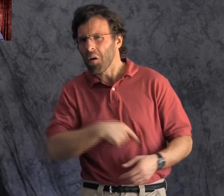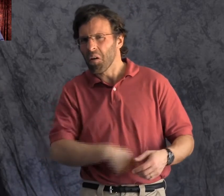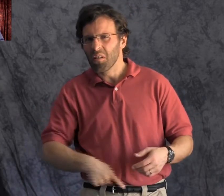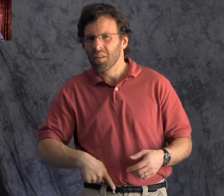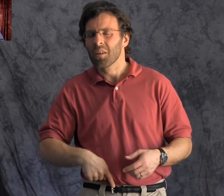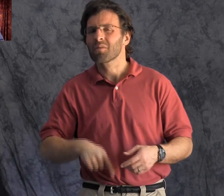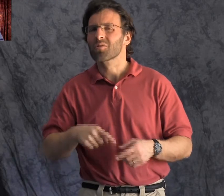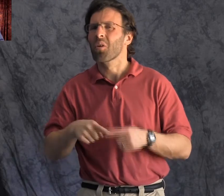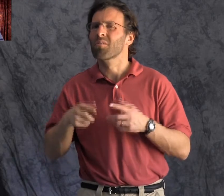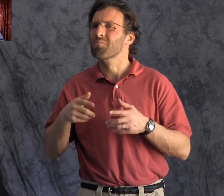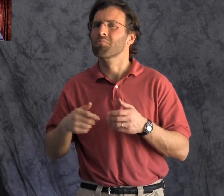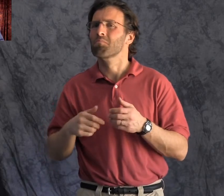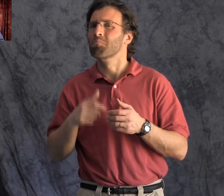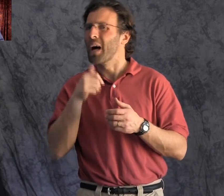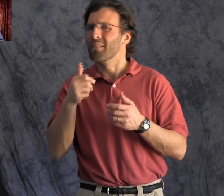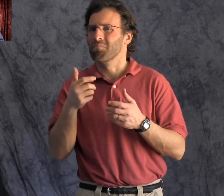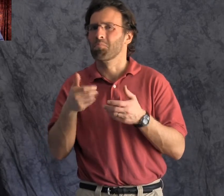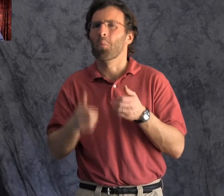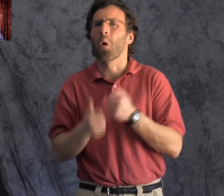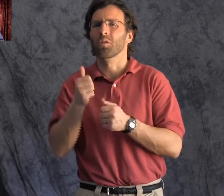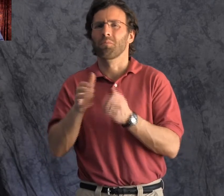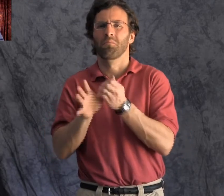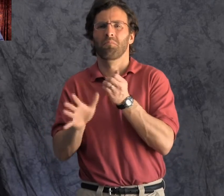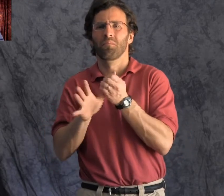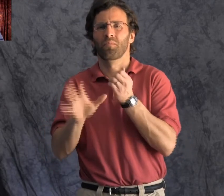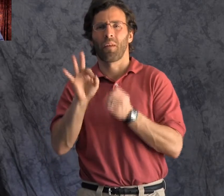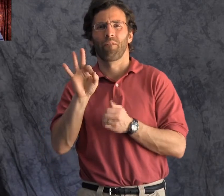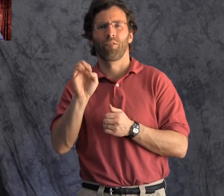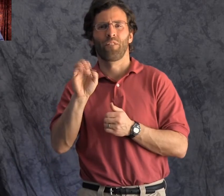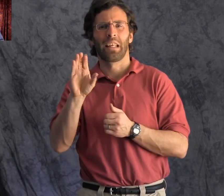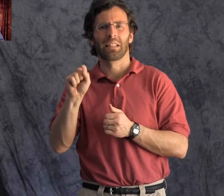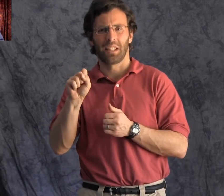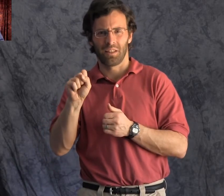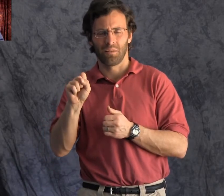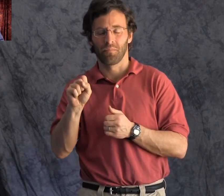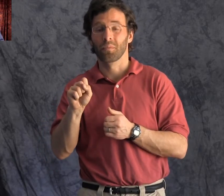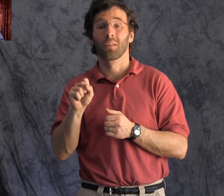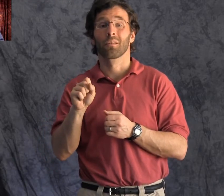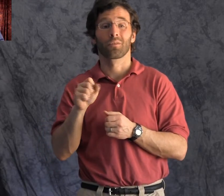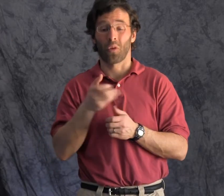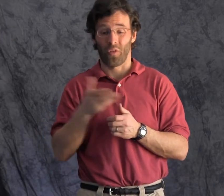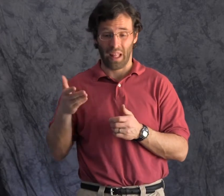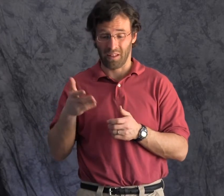The material that remains is considered a waste product, and it must pass out of your body.